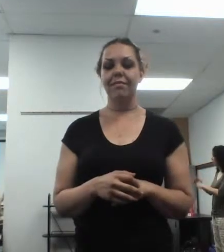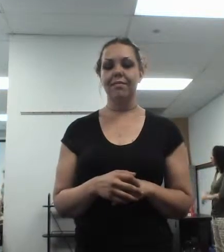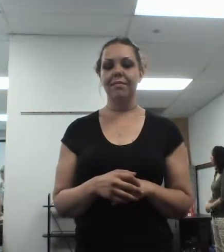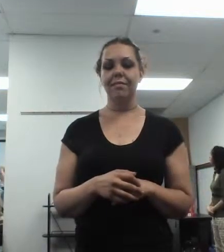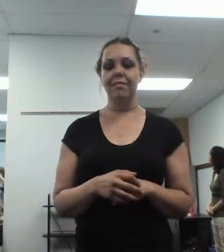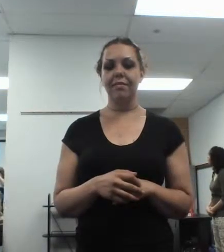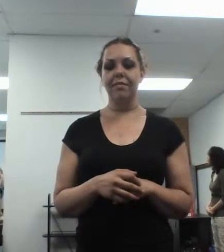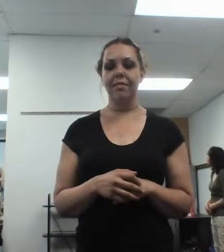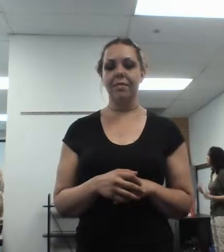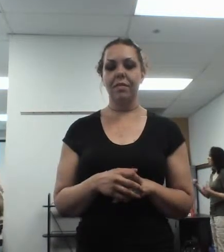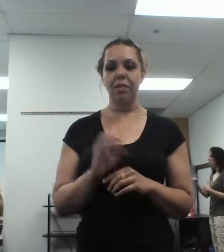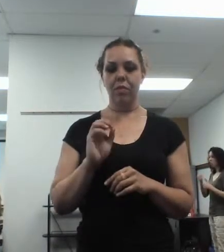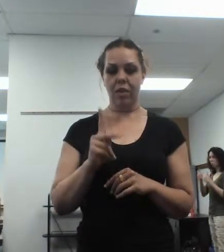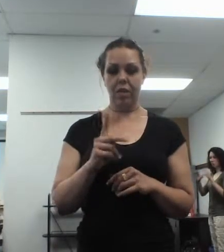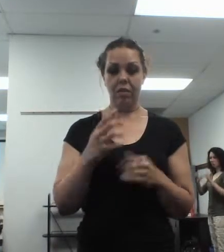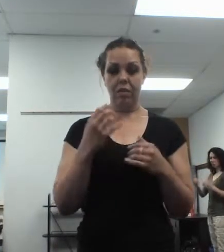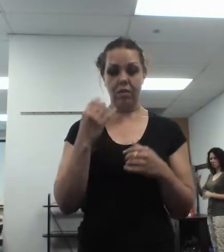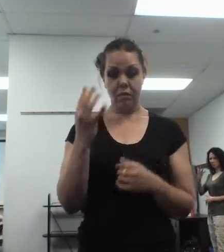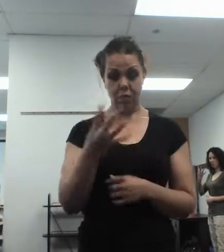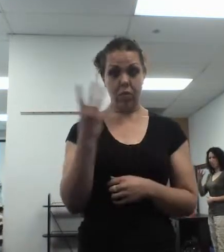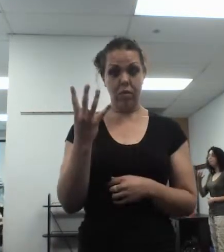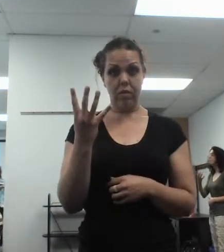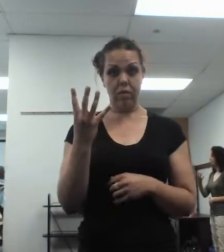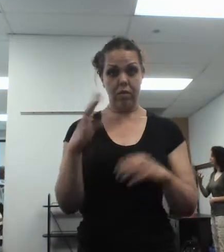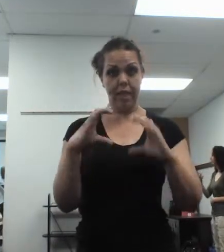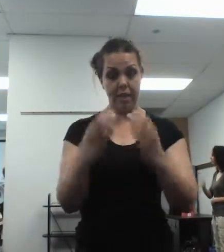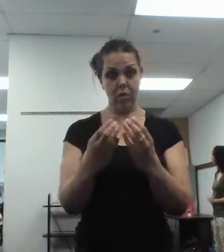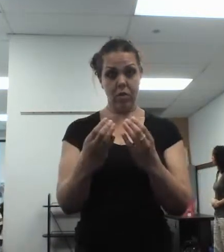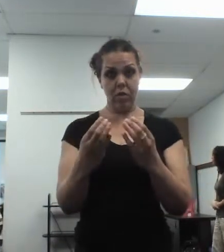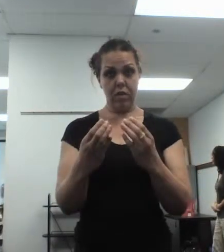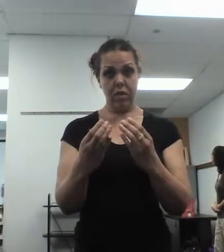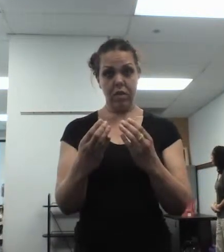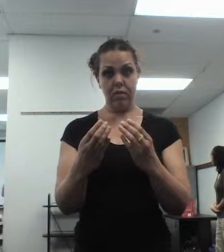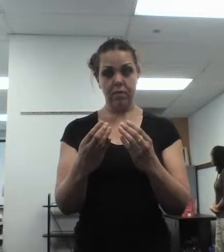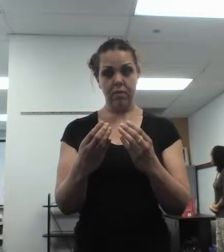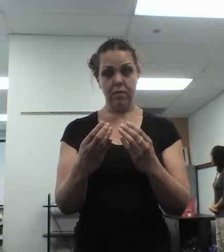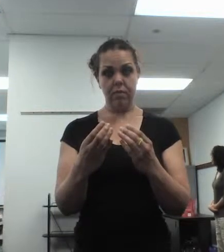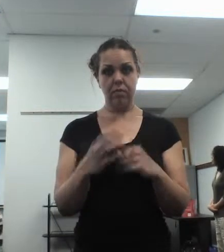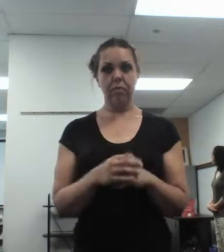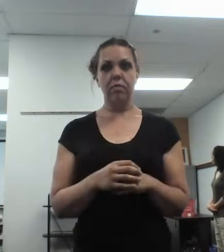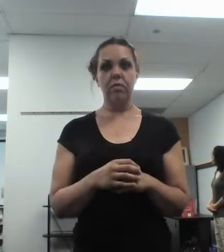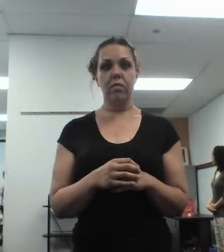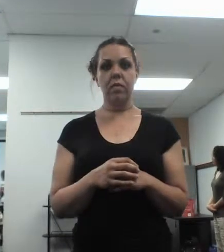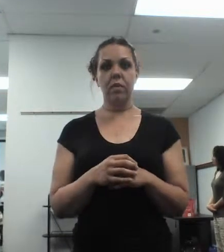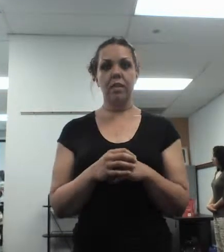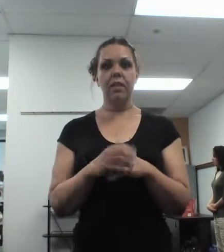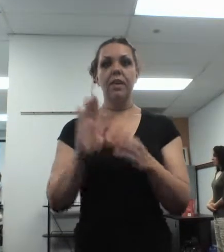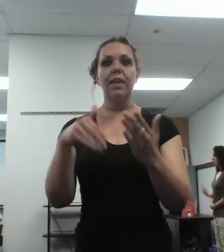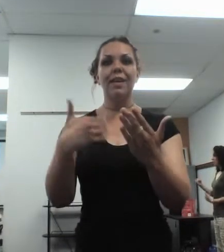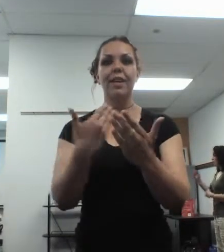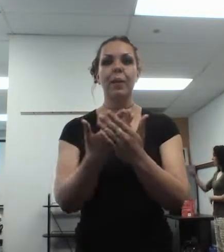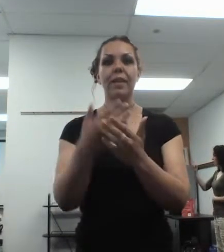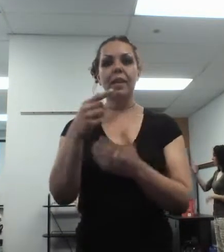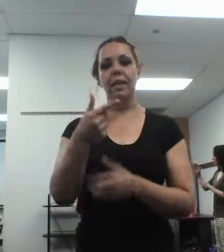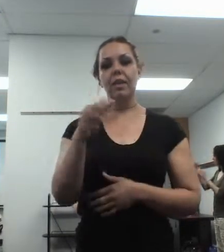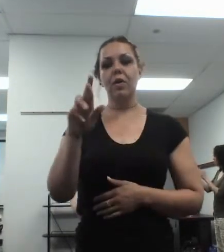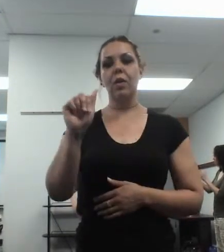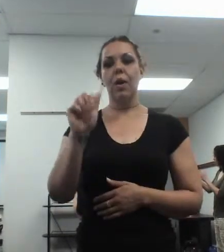What are we at 4? The 4th category is it complete grammatically? I flipped these. It's a